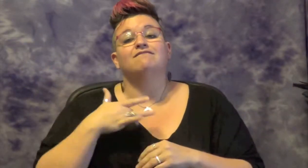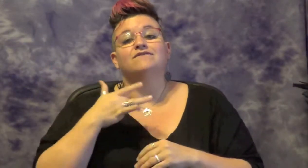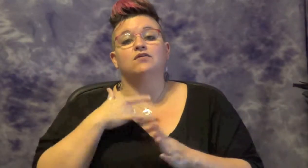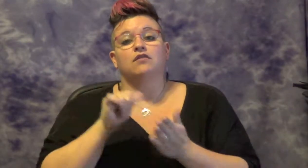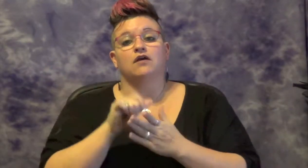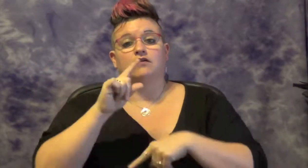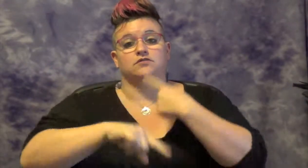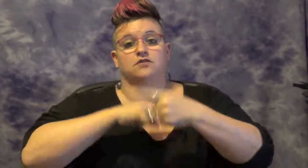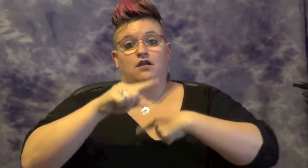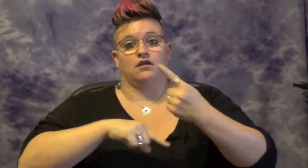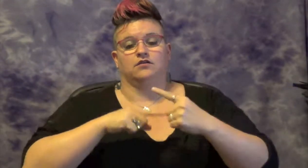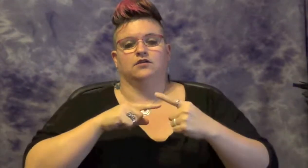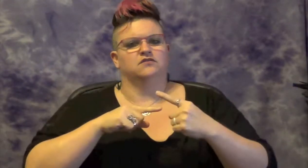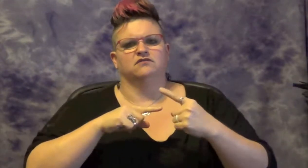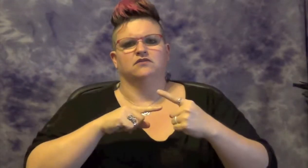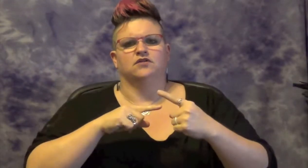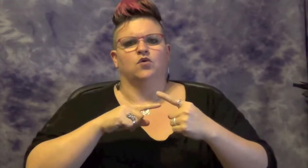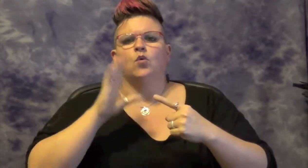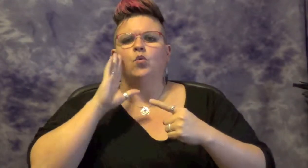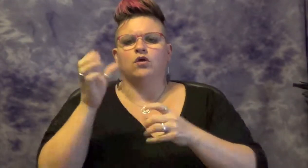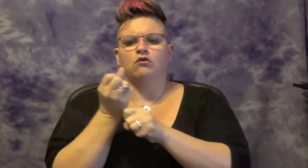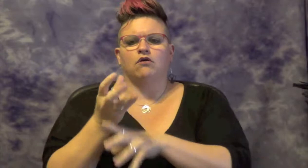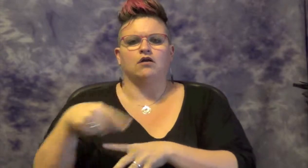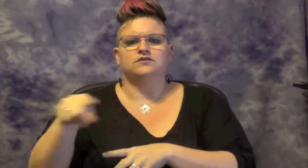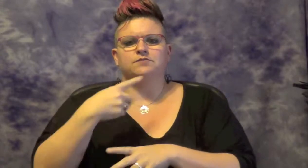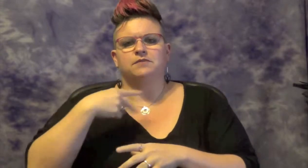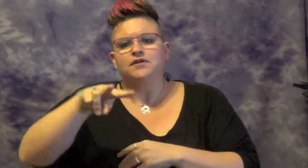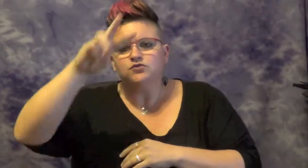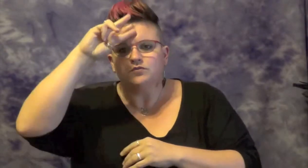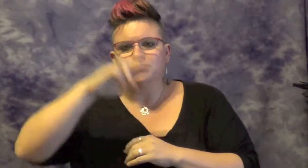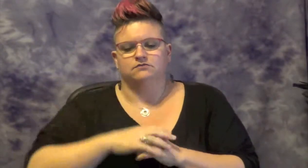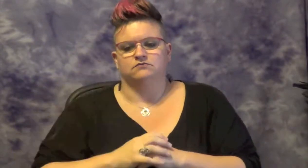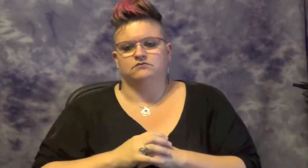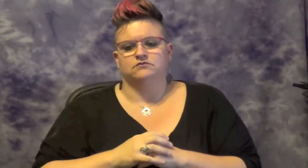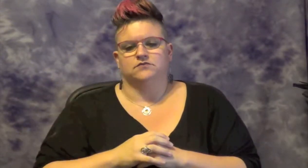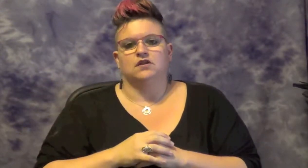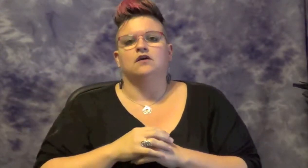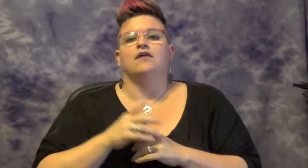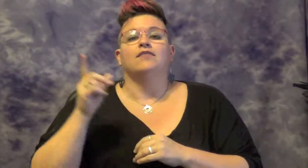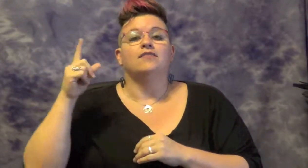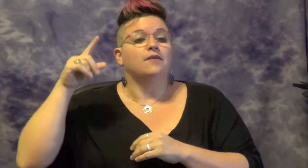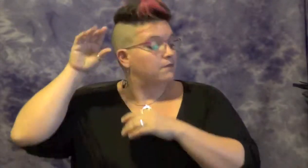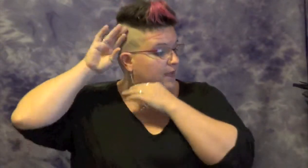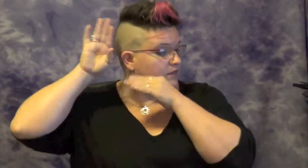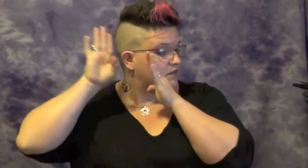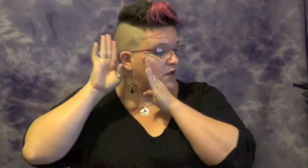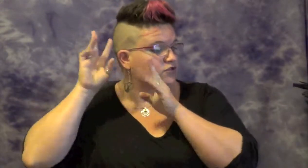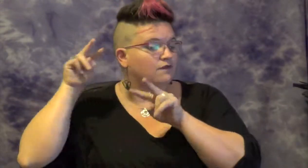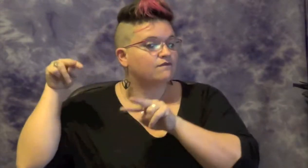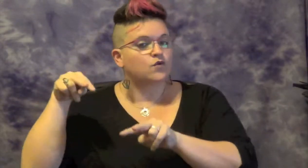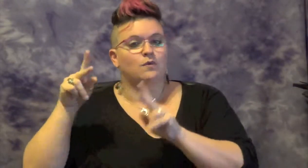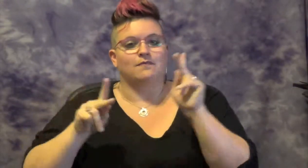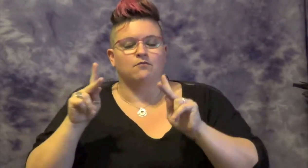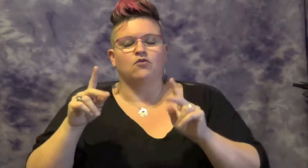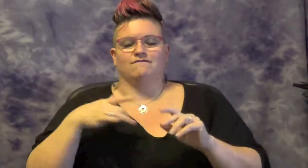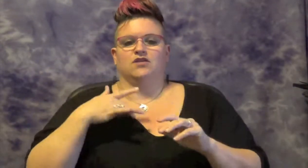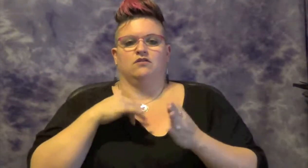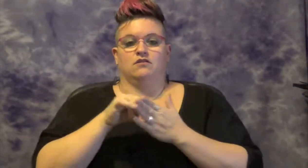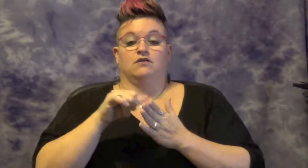view sign language as a real language. They also think that if you sign, it will cause you to be